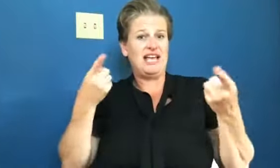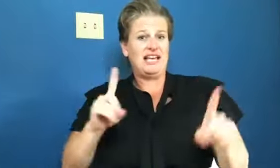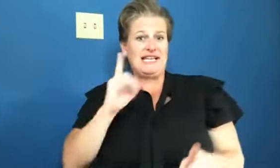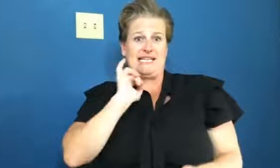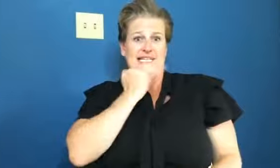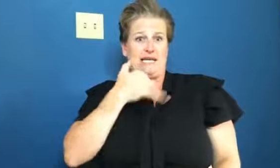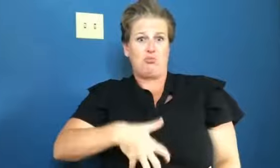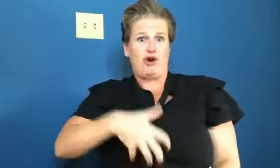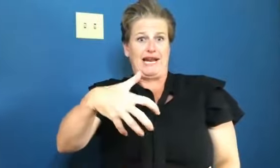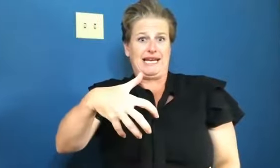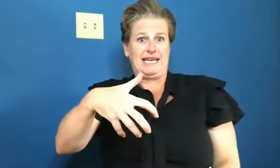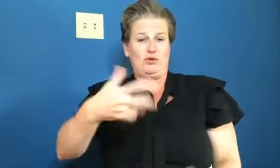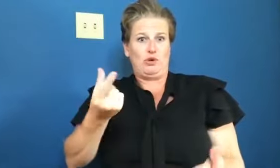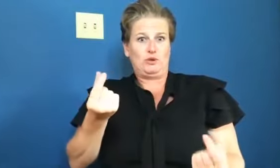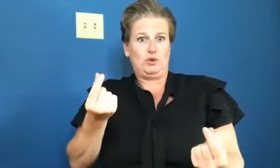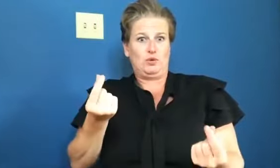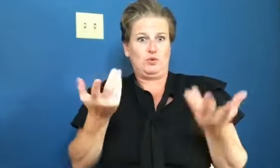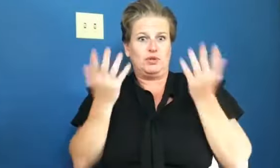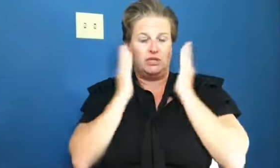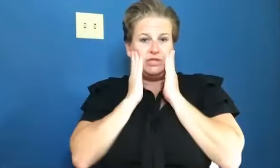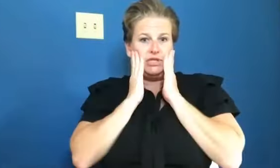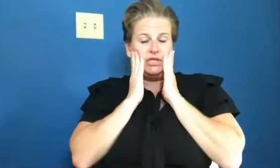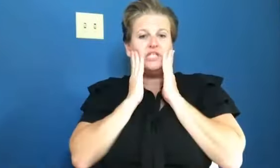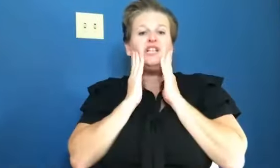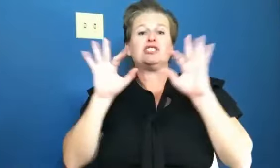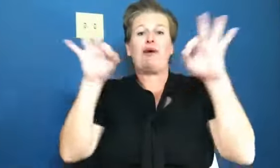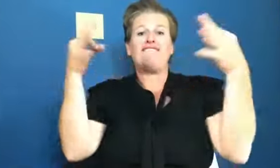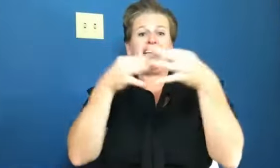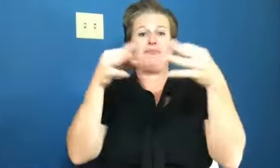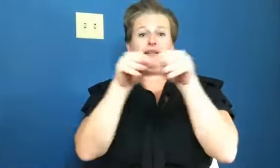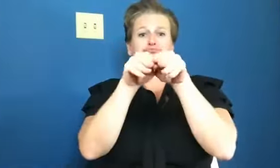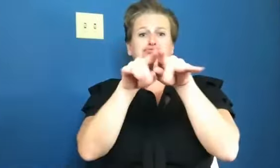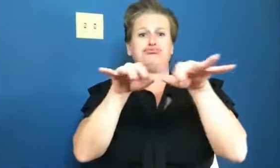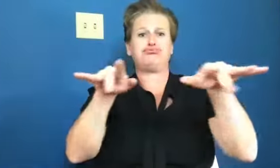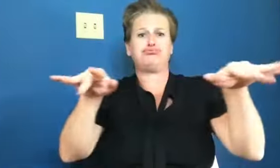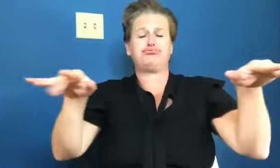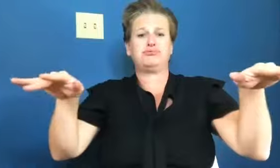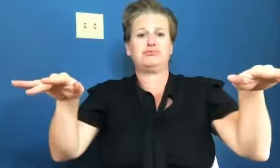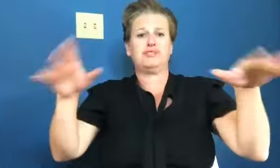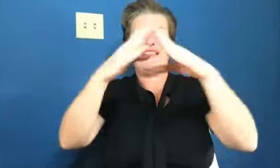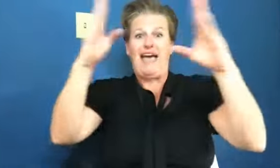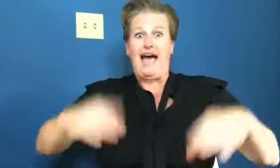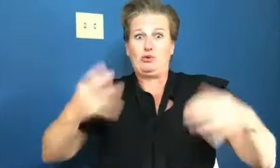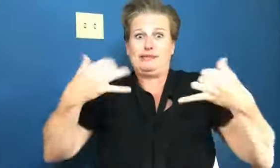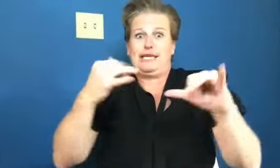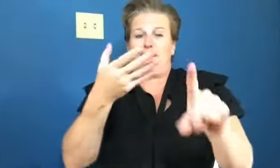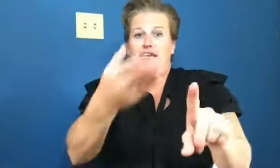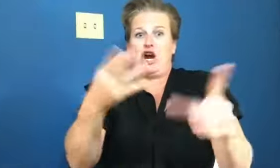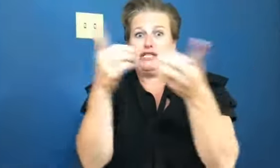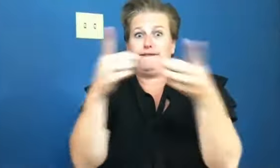it. And as this family is falling apart, the house was not torn down, but the divorce is going on. I had three questions to ask